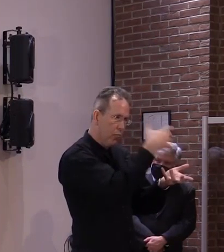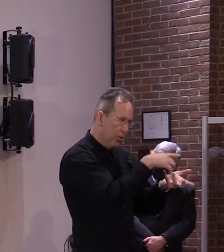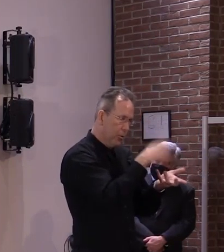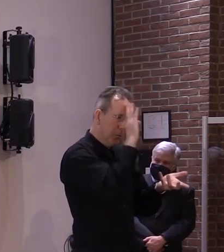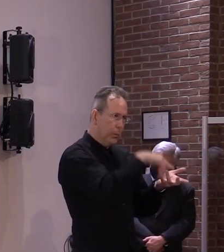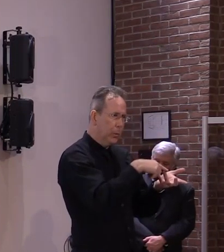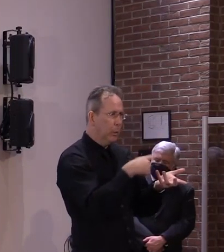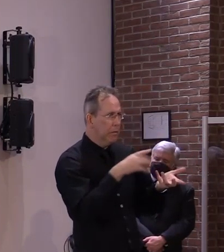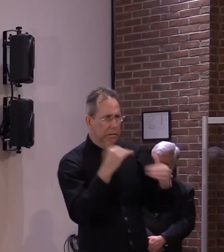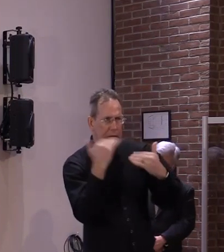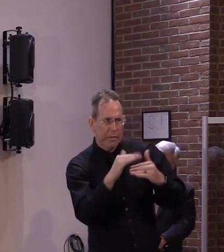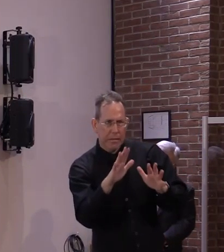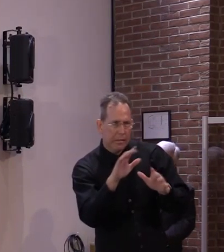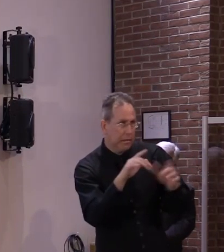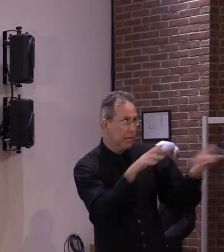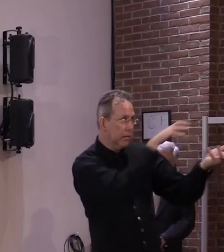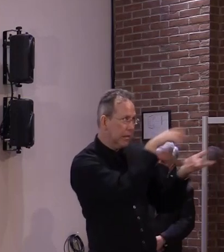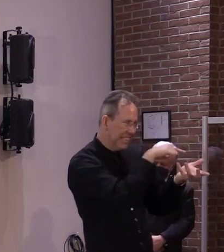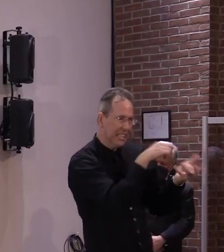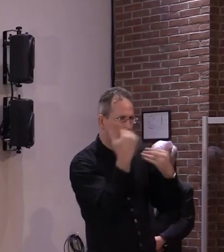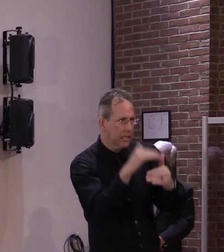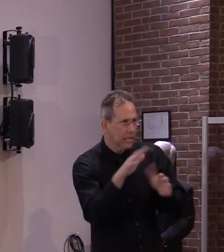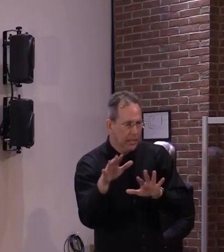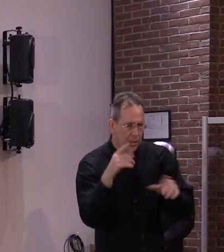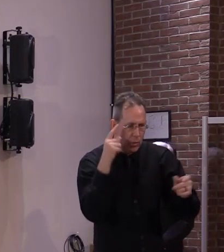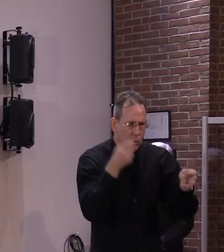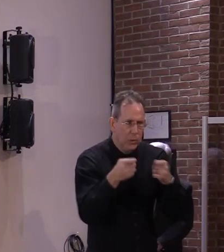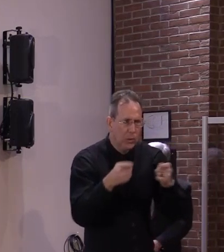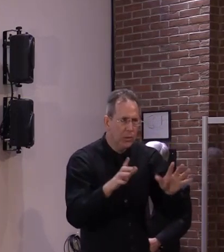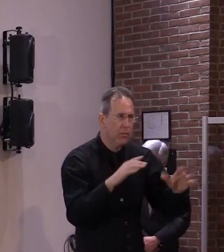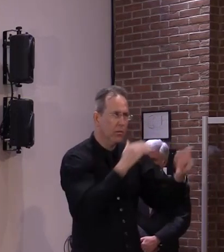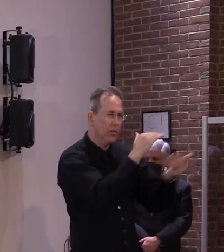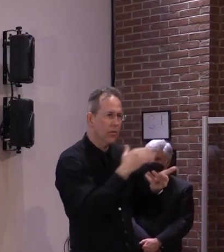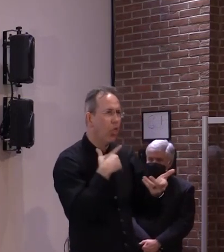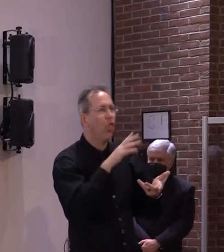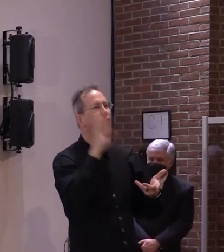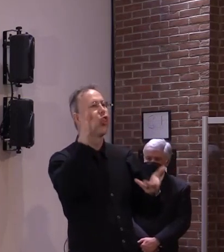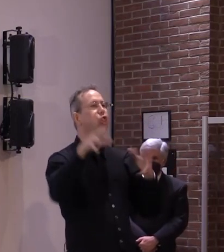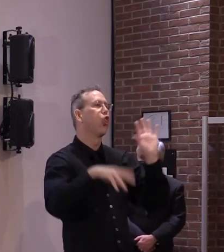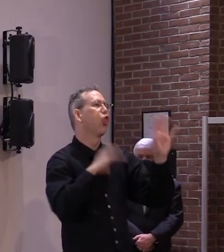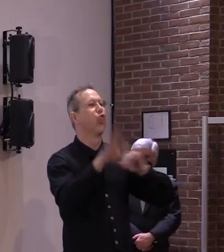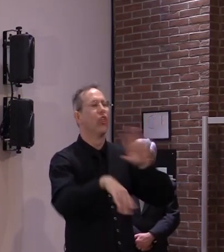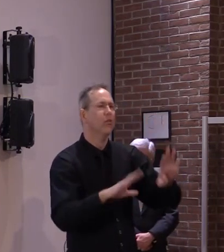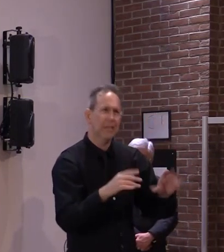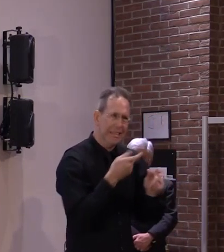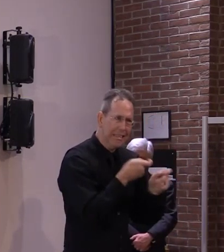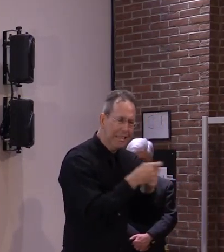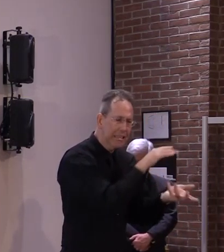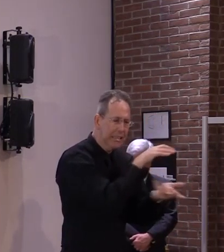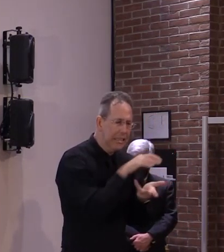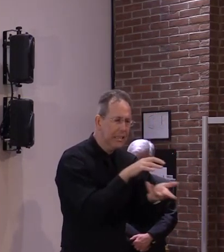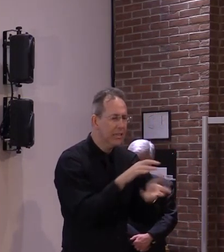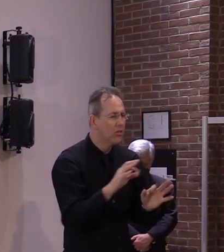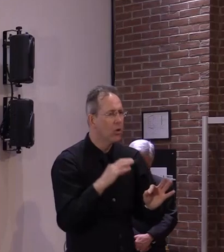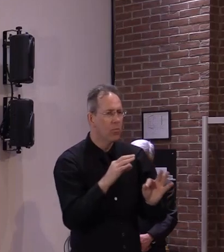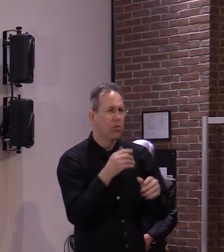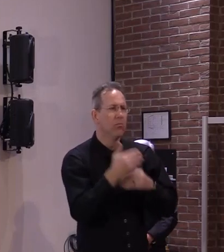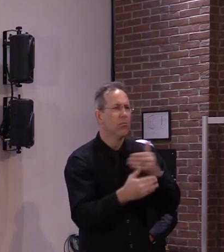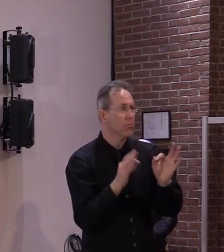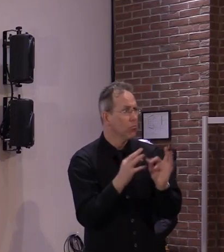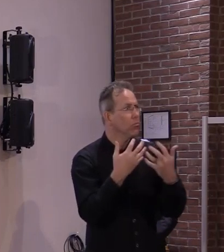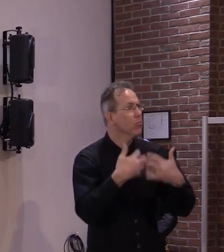ban. So again, I think we have an efficient process that's working for us, and we'll continue to monitor and make it better as we go.